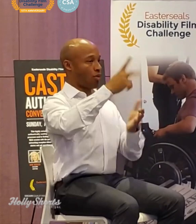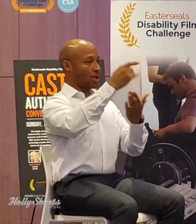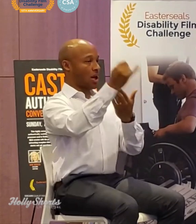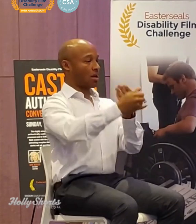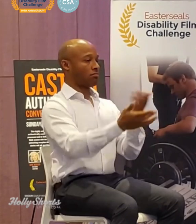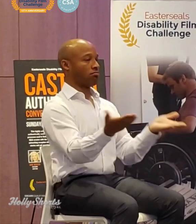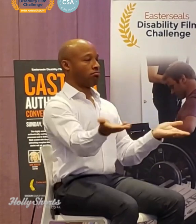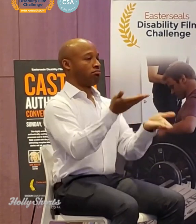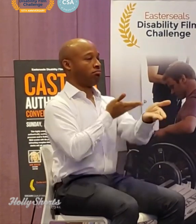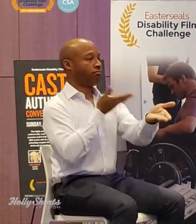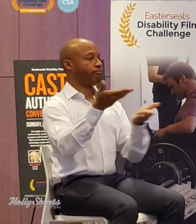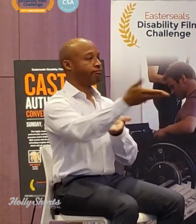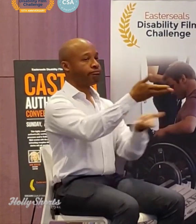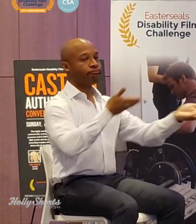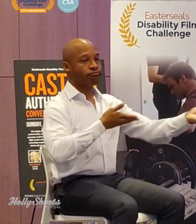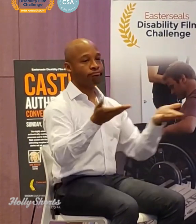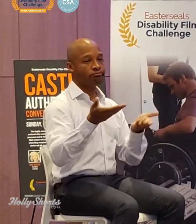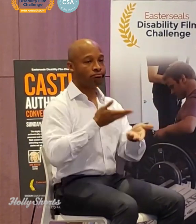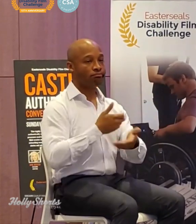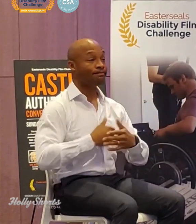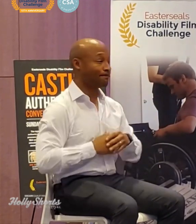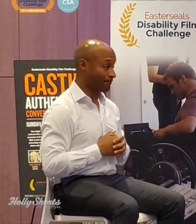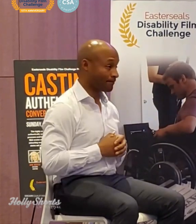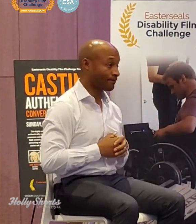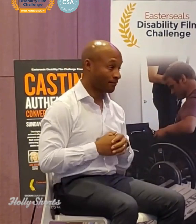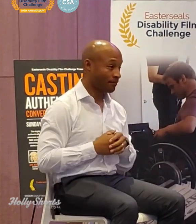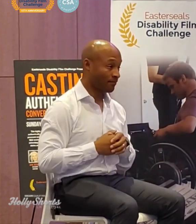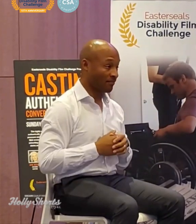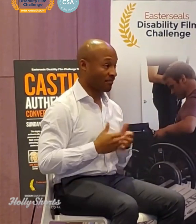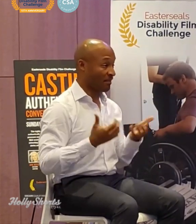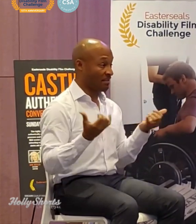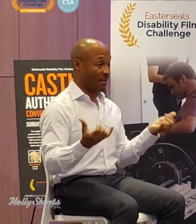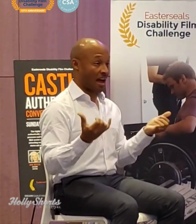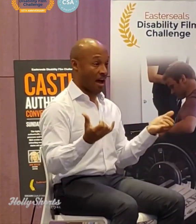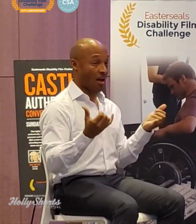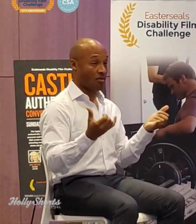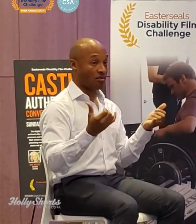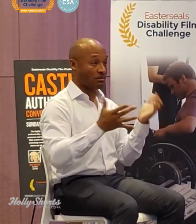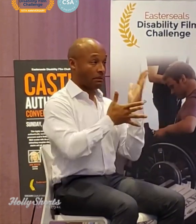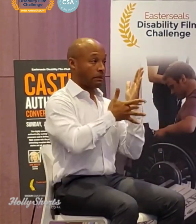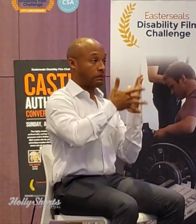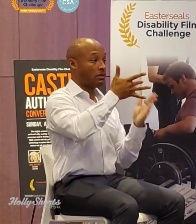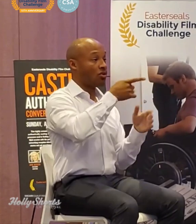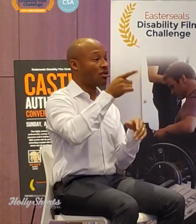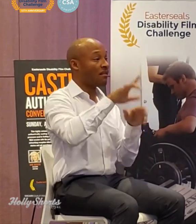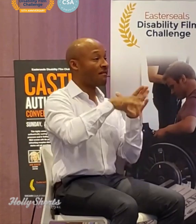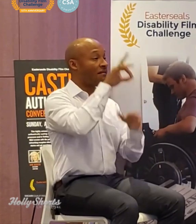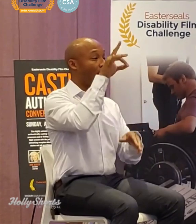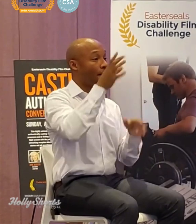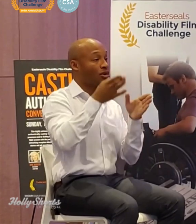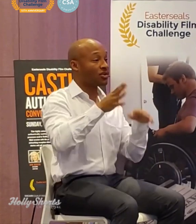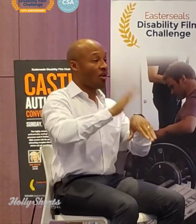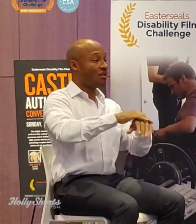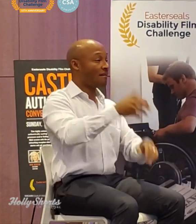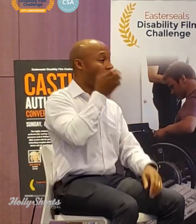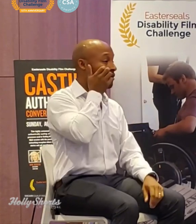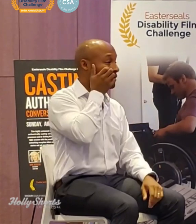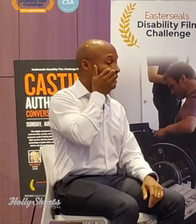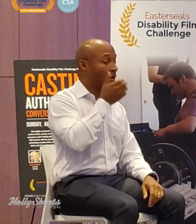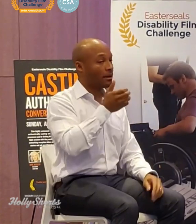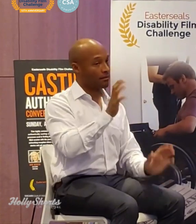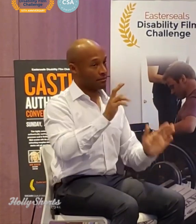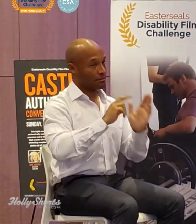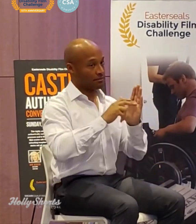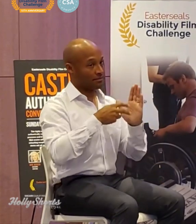tokens, we live in a day and age where you could literally film something on your phone. I'm not saying that you shouldn't do it on your phone, because if you do it, you should do